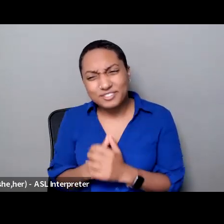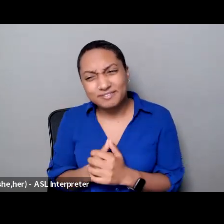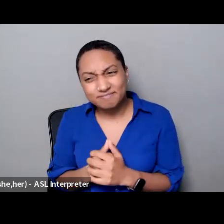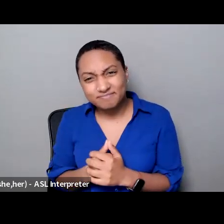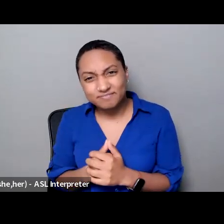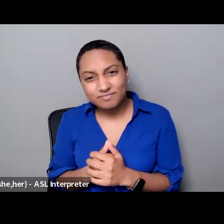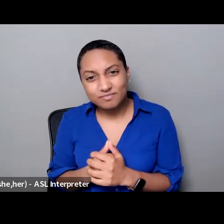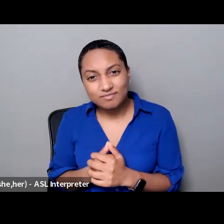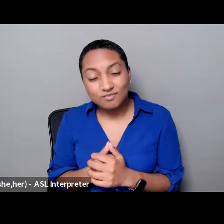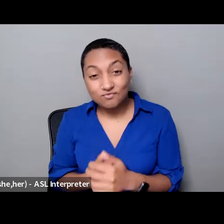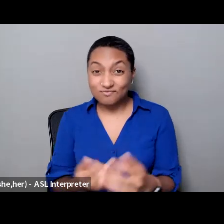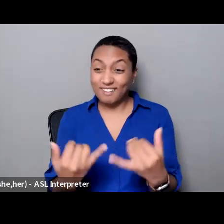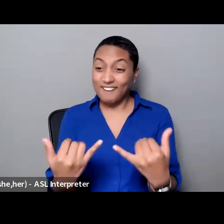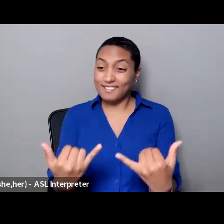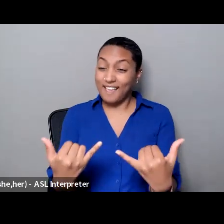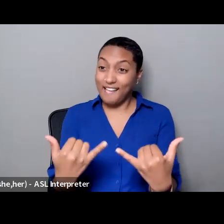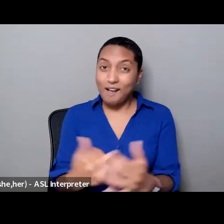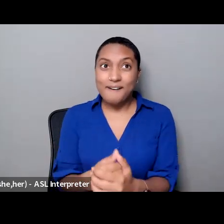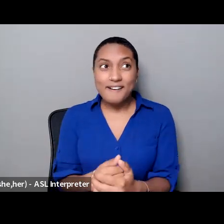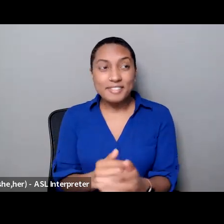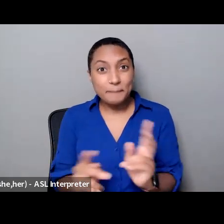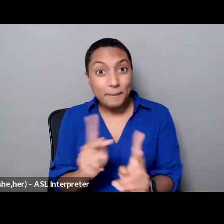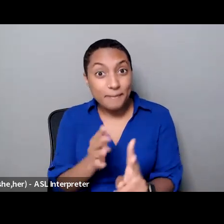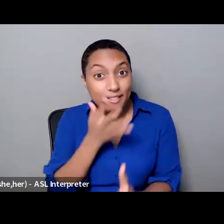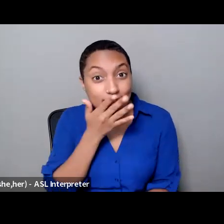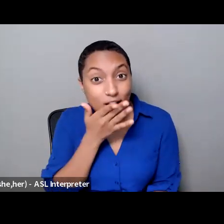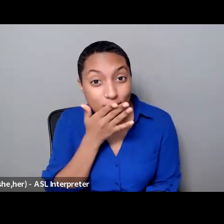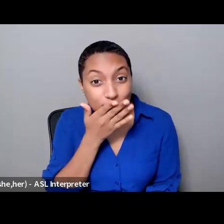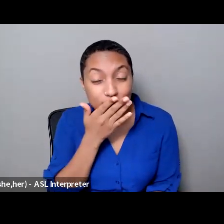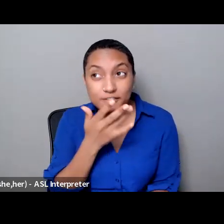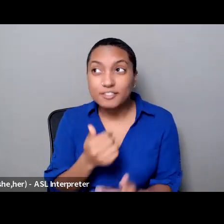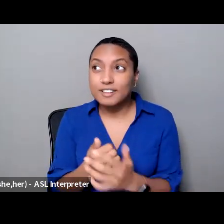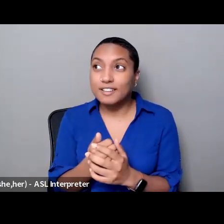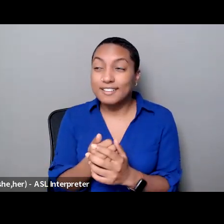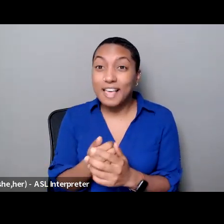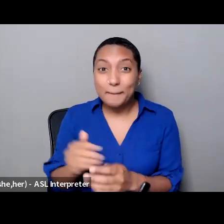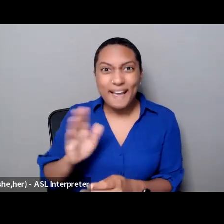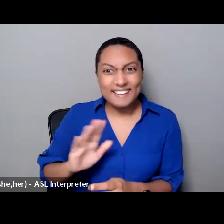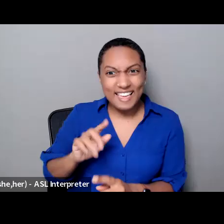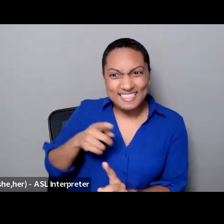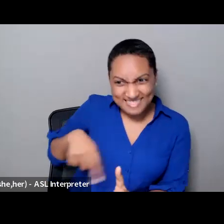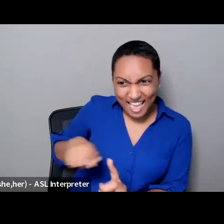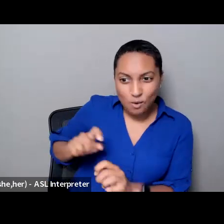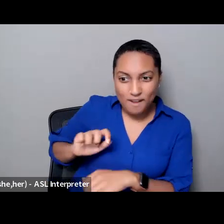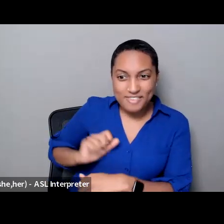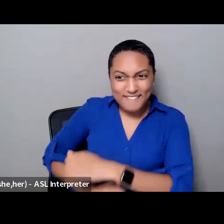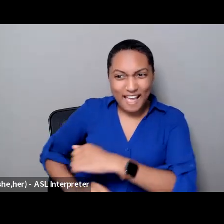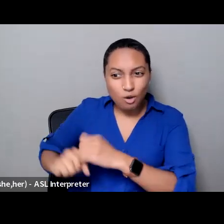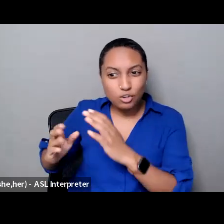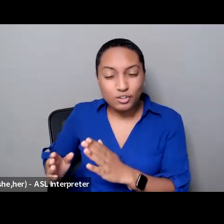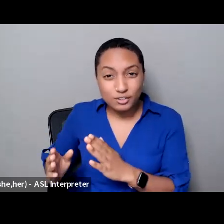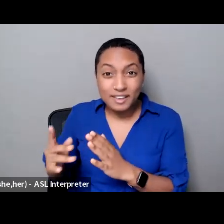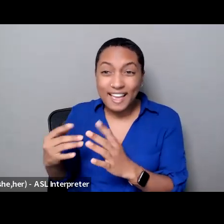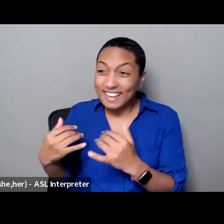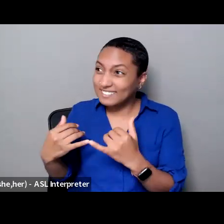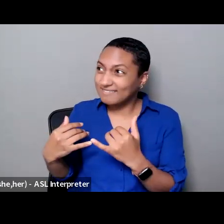of color who were founding members of the movement are pretty much gone now and are